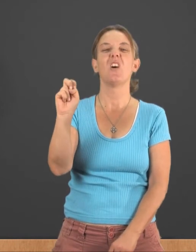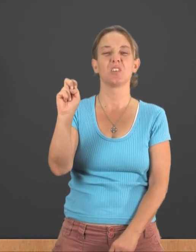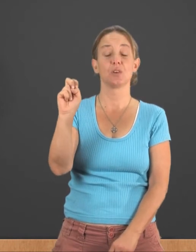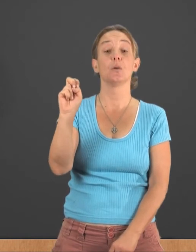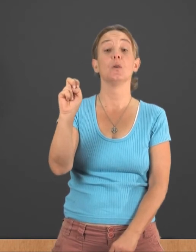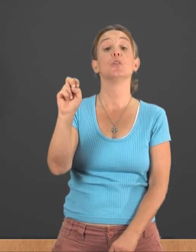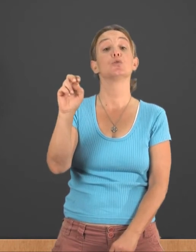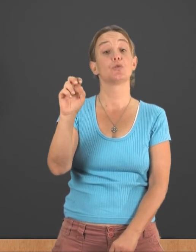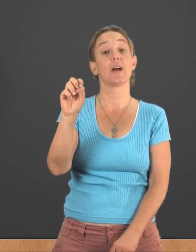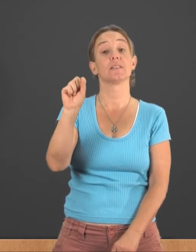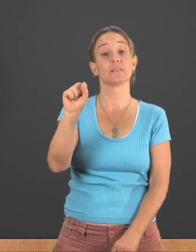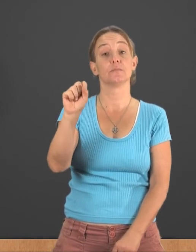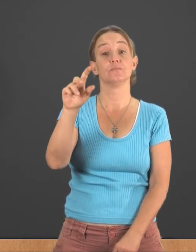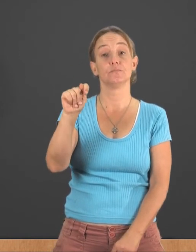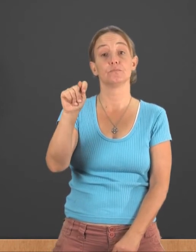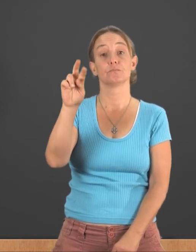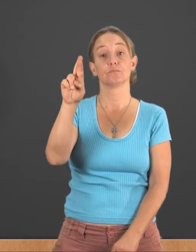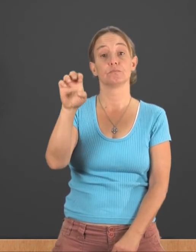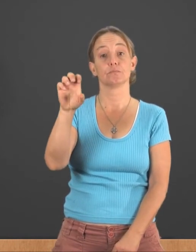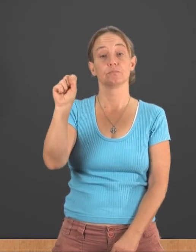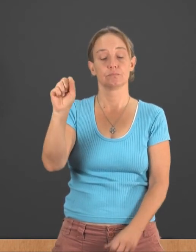Also, stress.